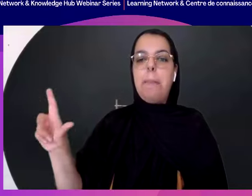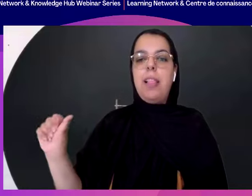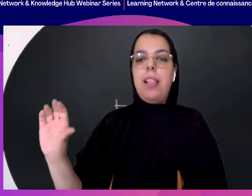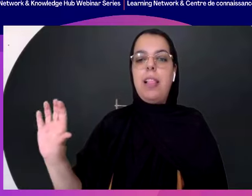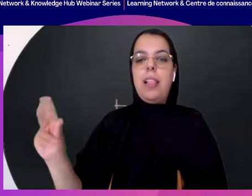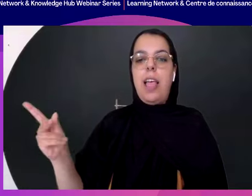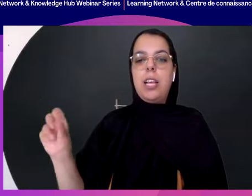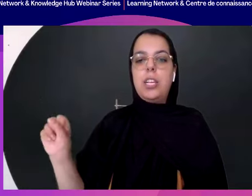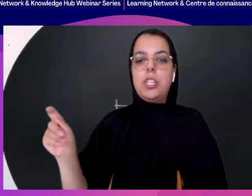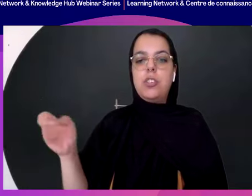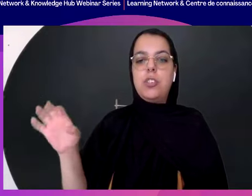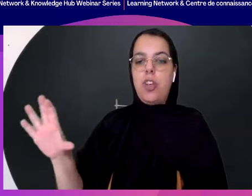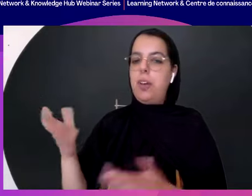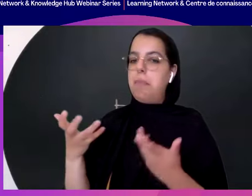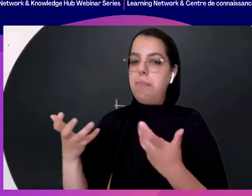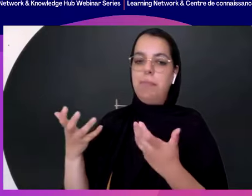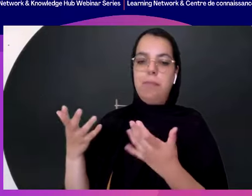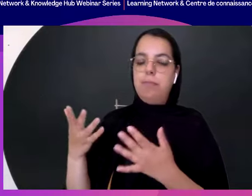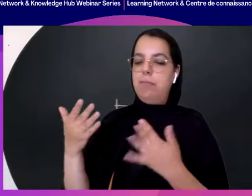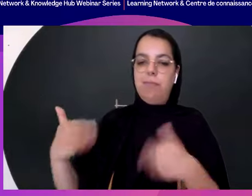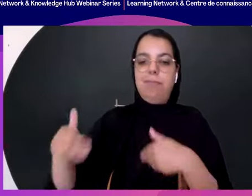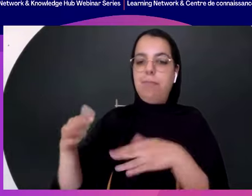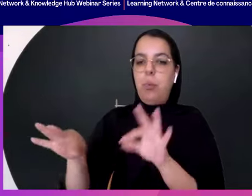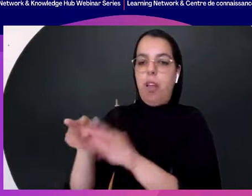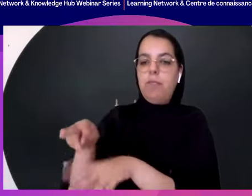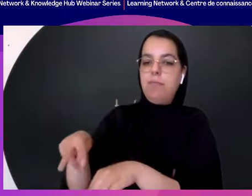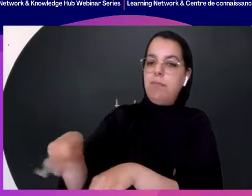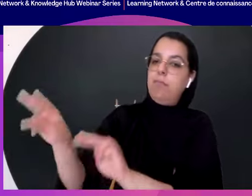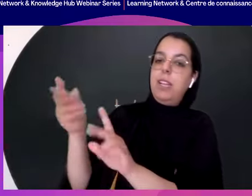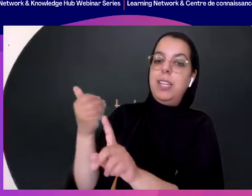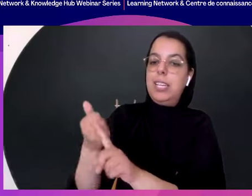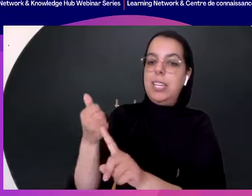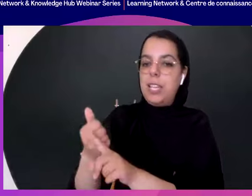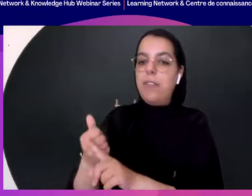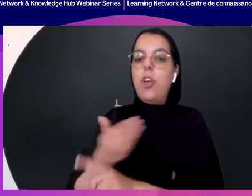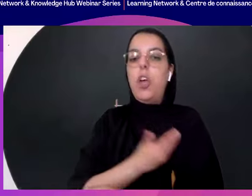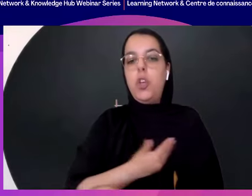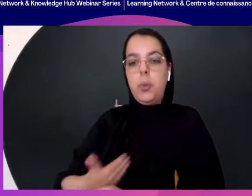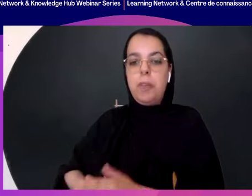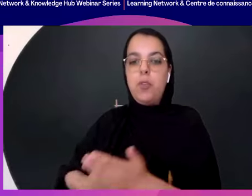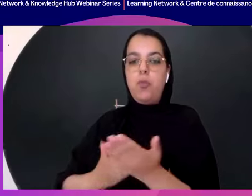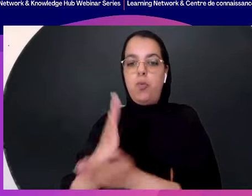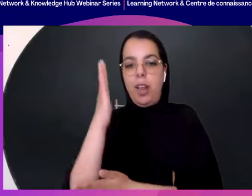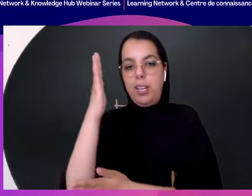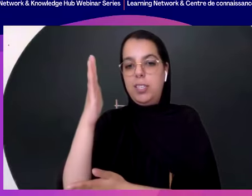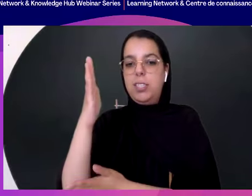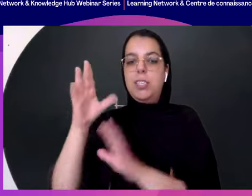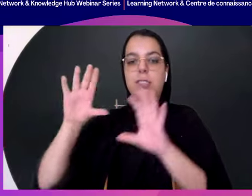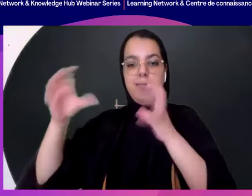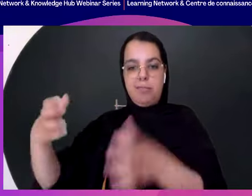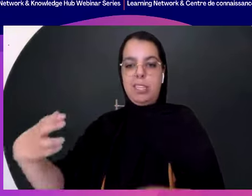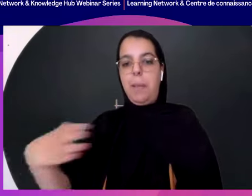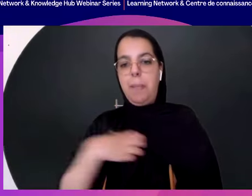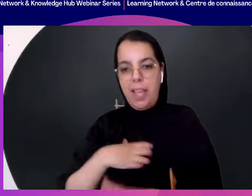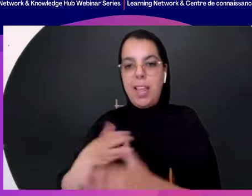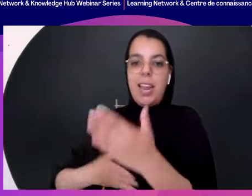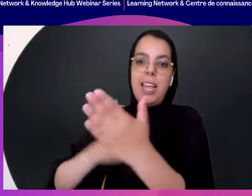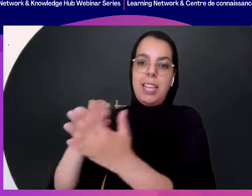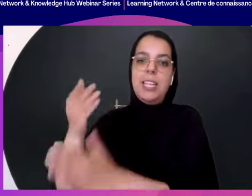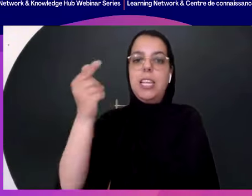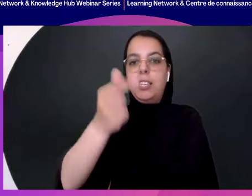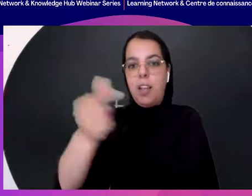a human rights tribunal complaint against the government for, in addition to residential schools